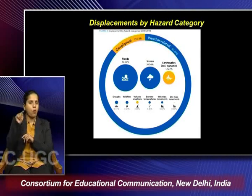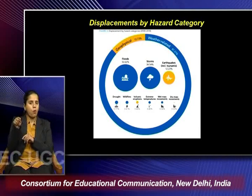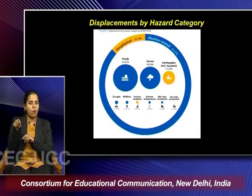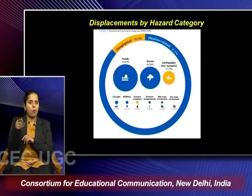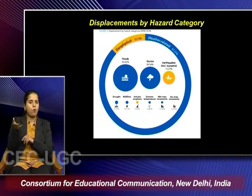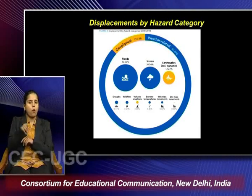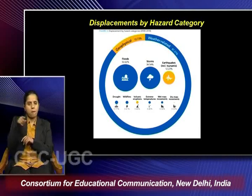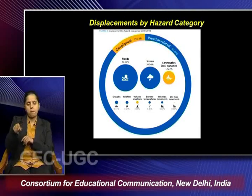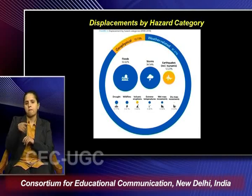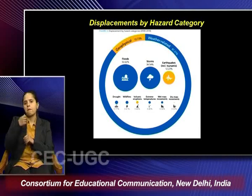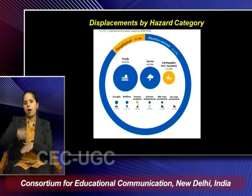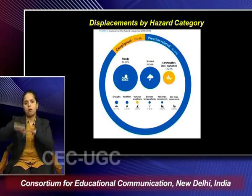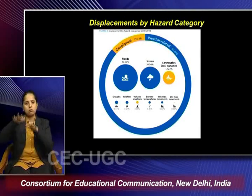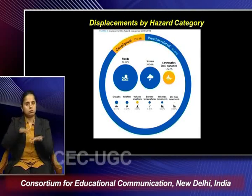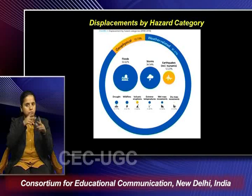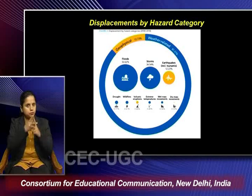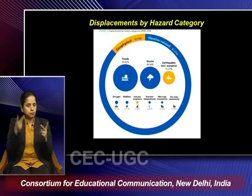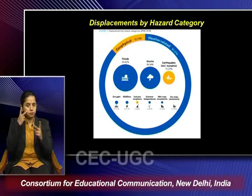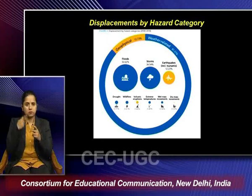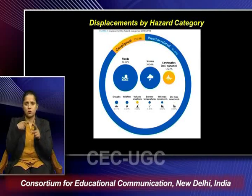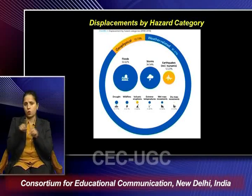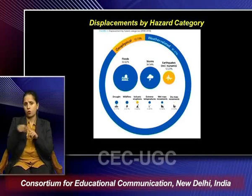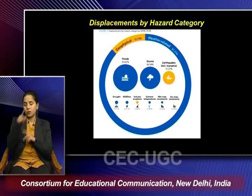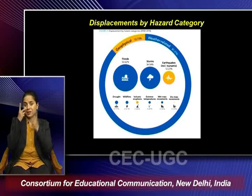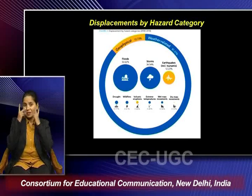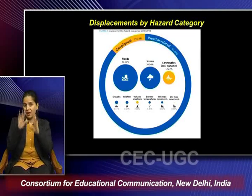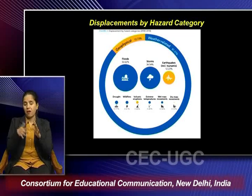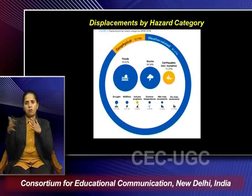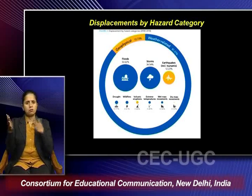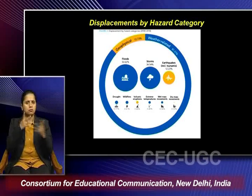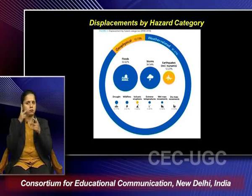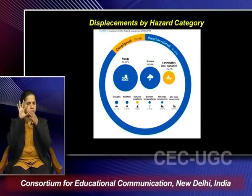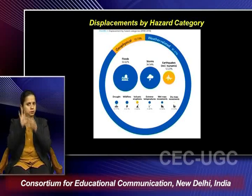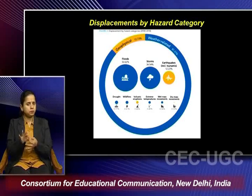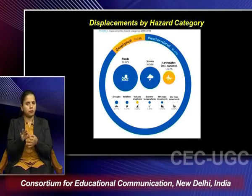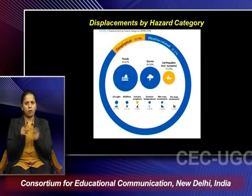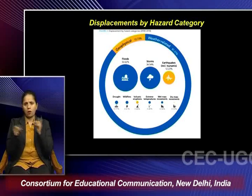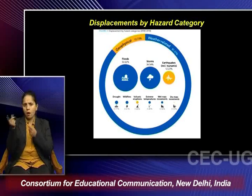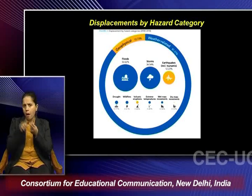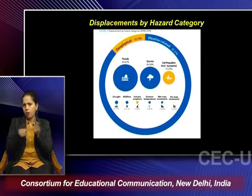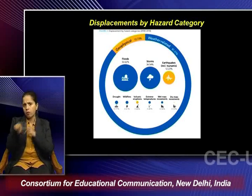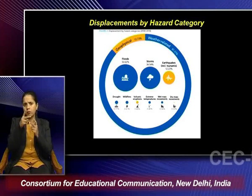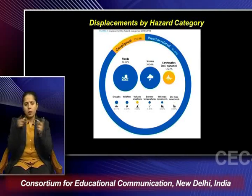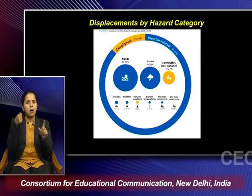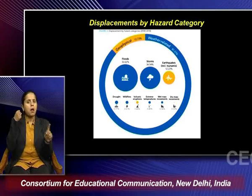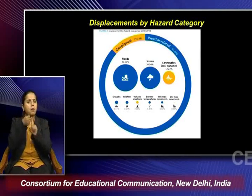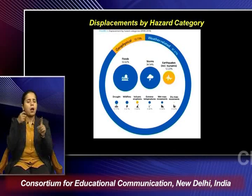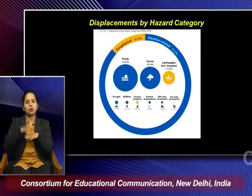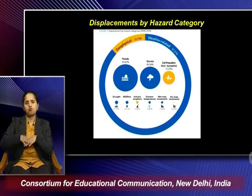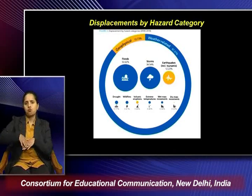displacement. And so therefore we also see that weather related event and their impact is